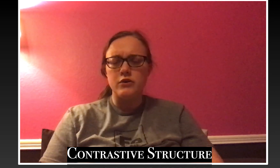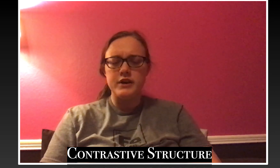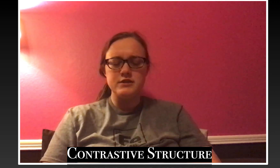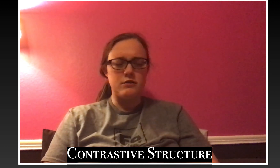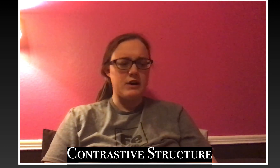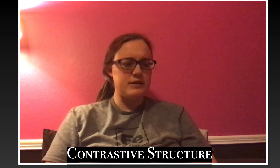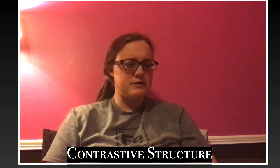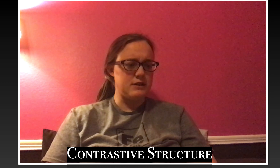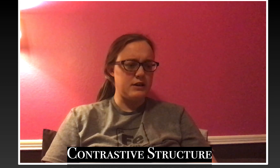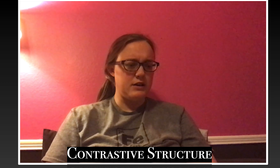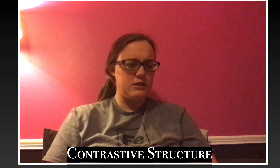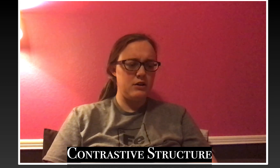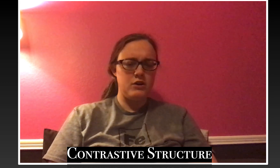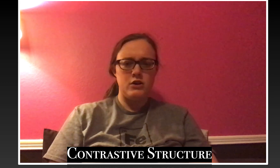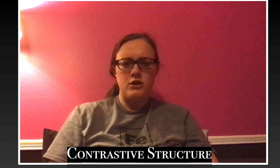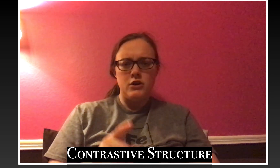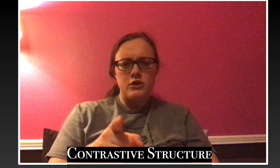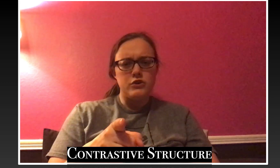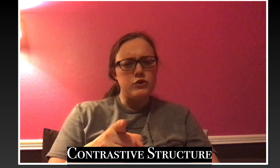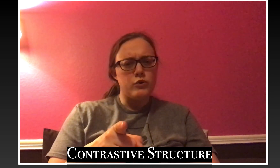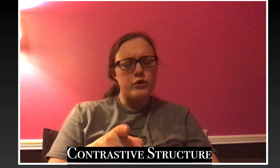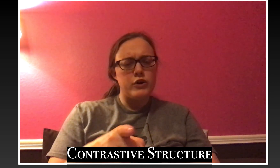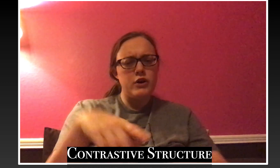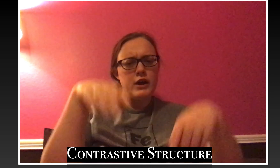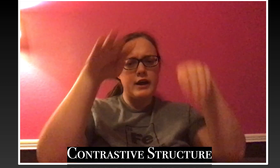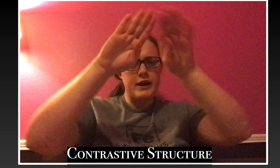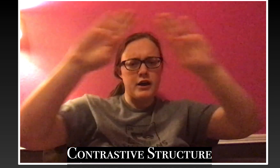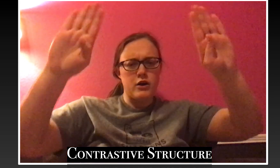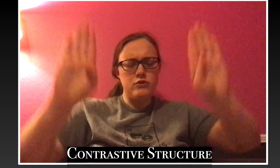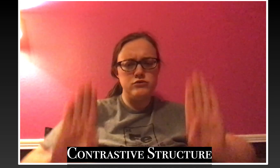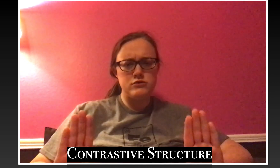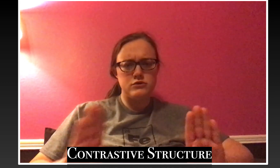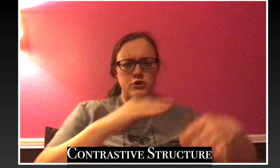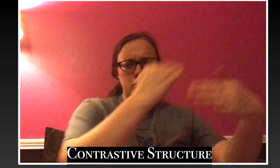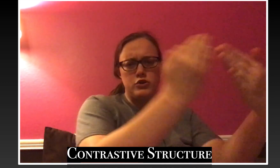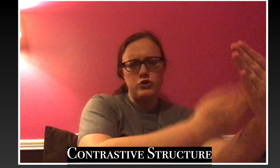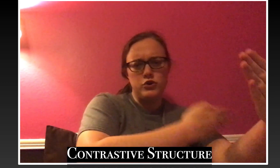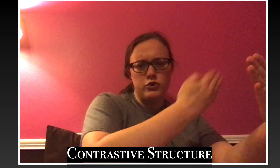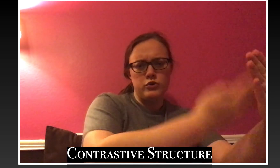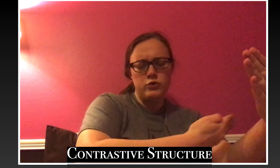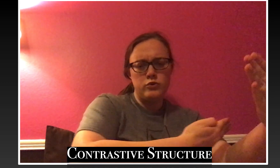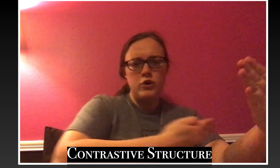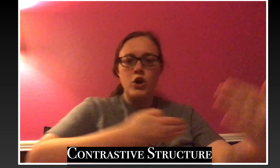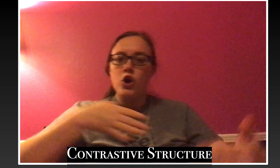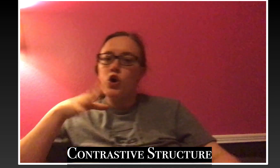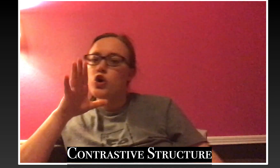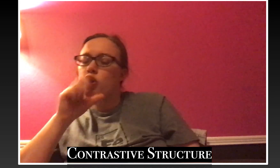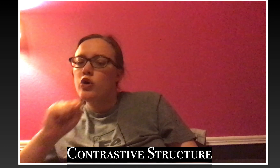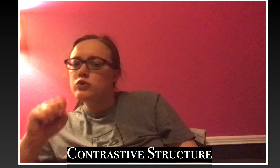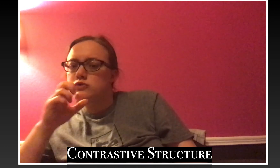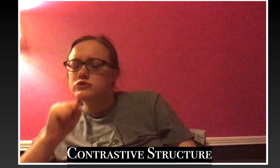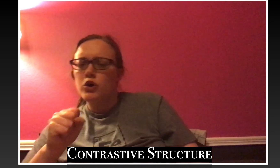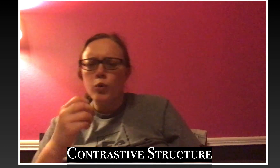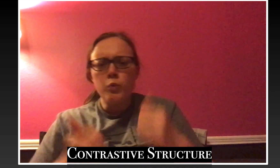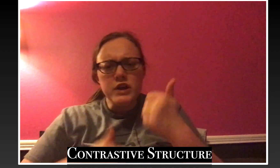so I said, your house new or old?